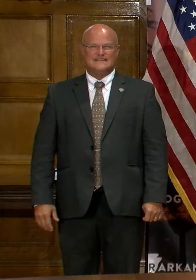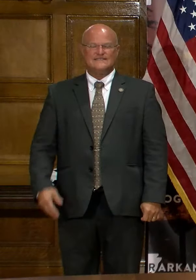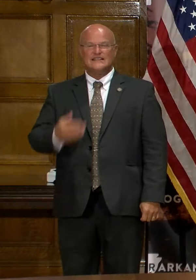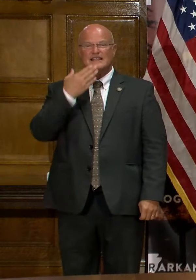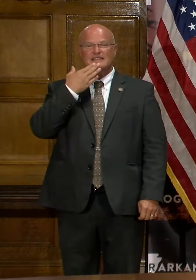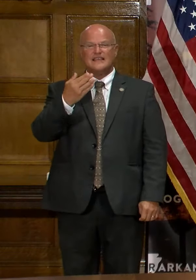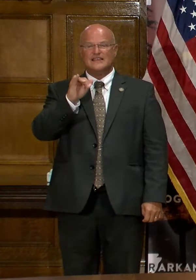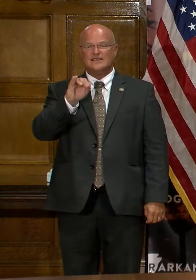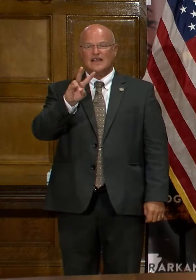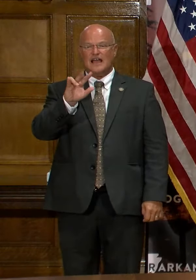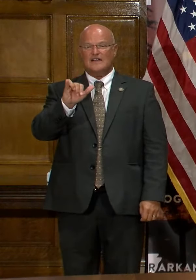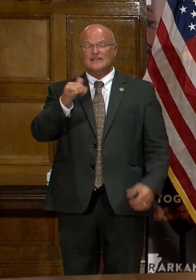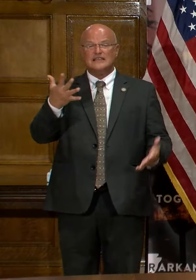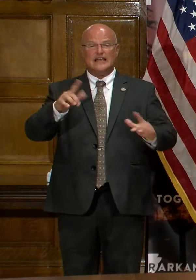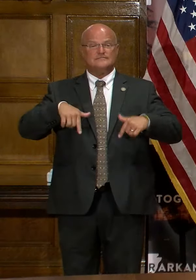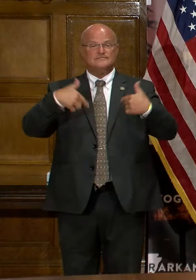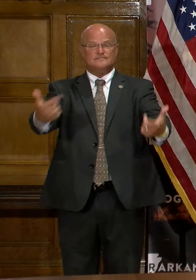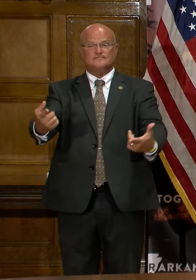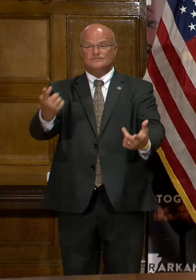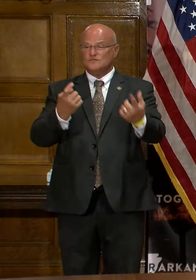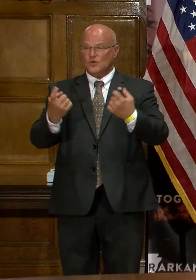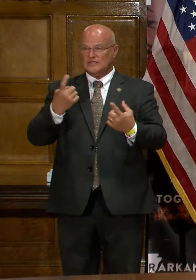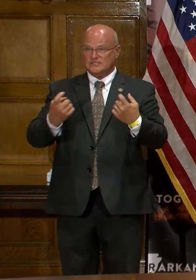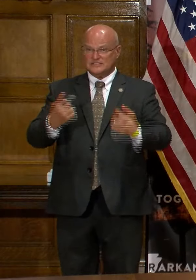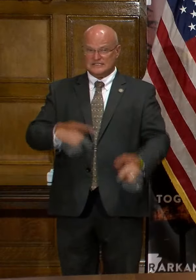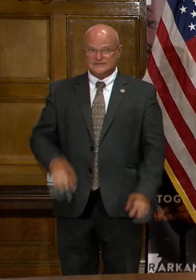Thank you, Ivy. With that, we'll be happy to take any questions.